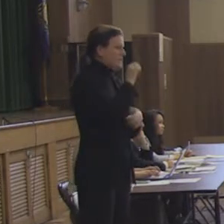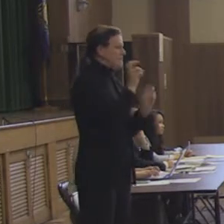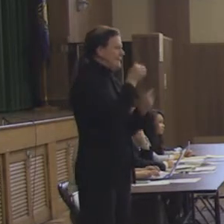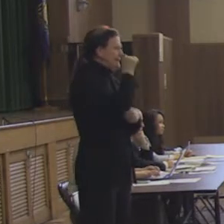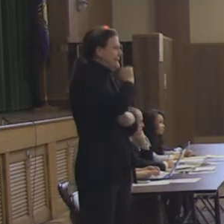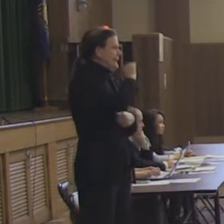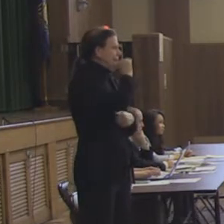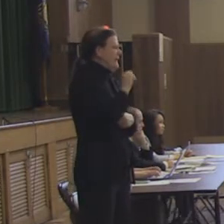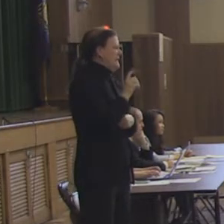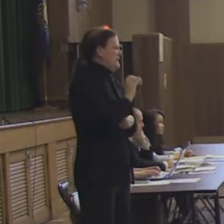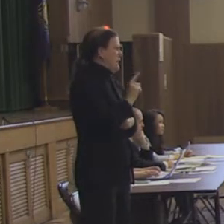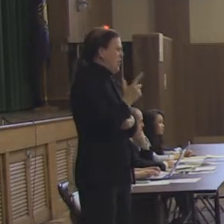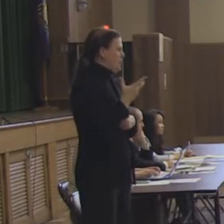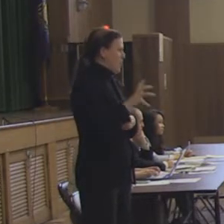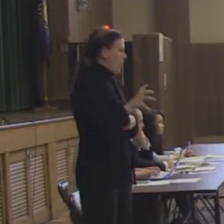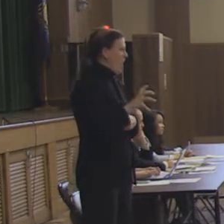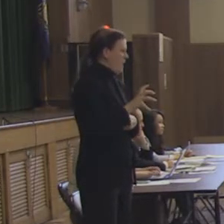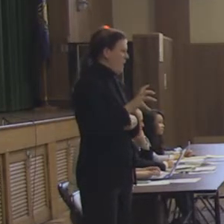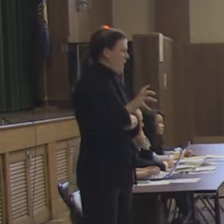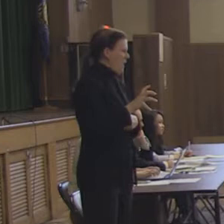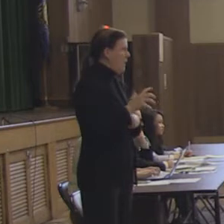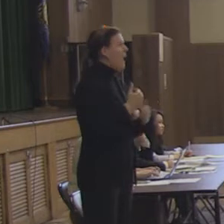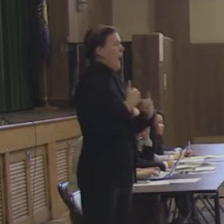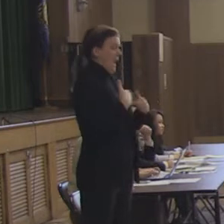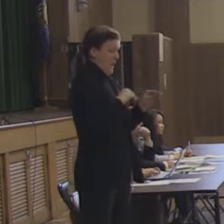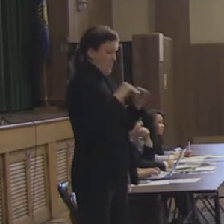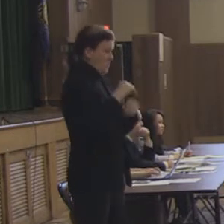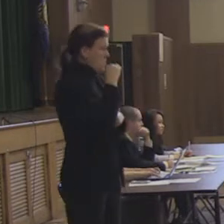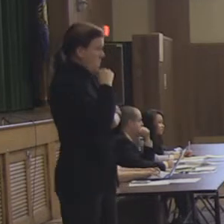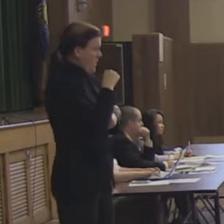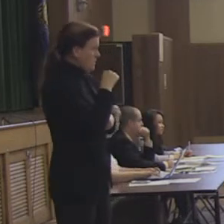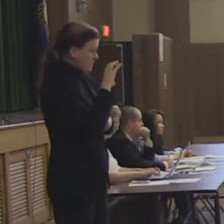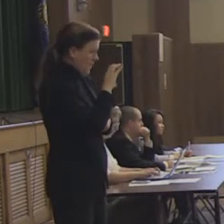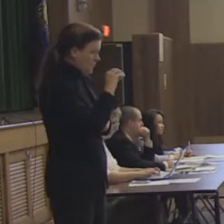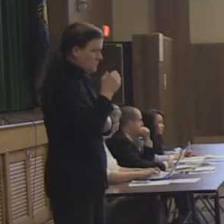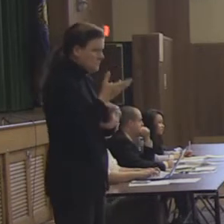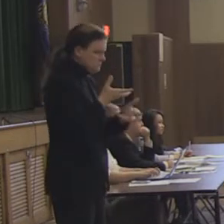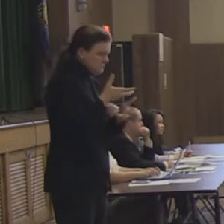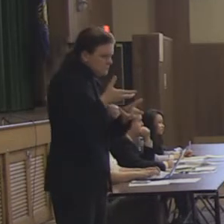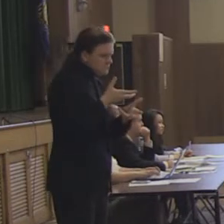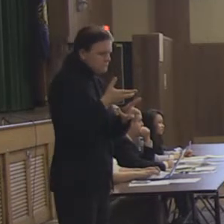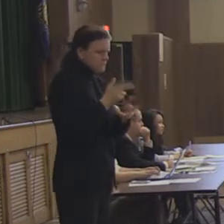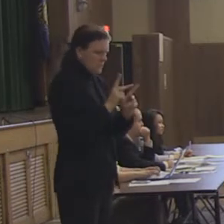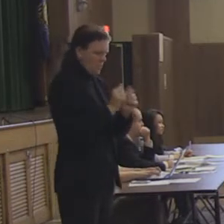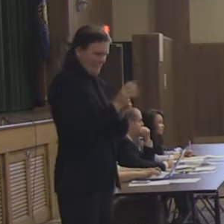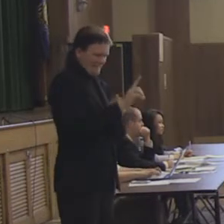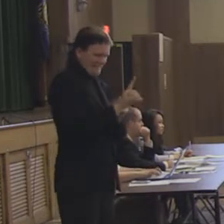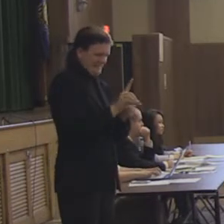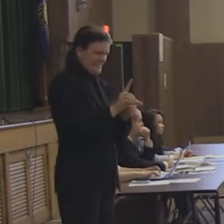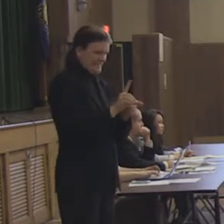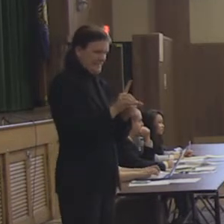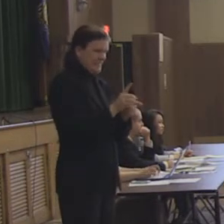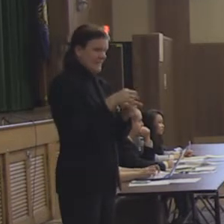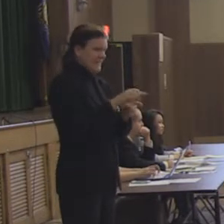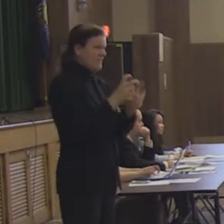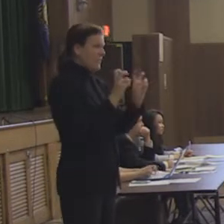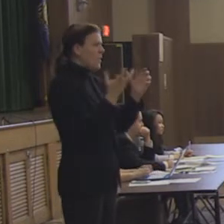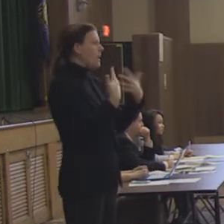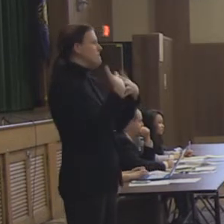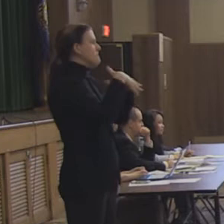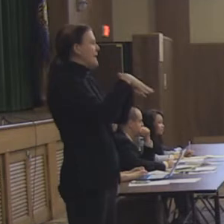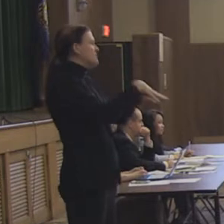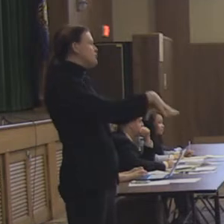got to Milwaukee County, the reason this program came into existence is that people with developmental disability were in the